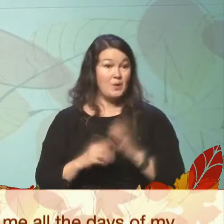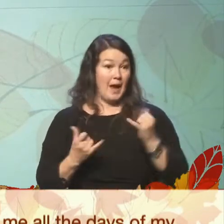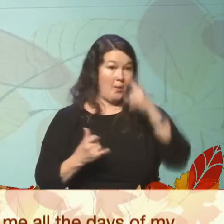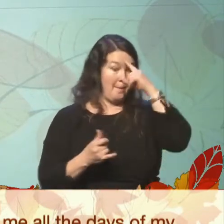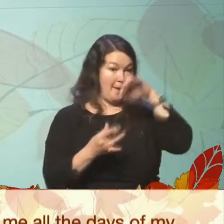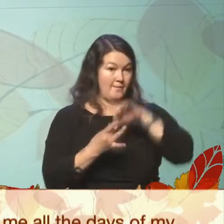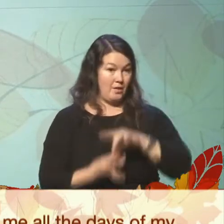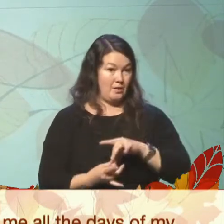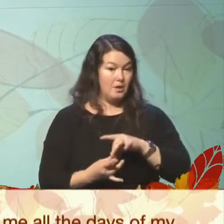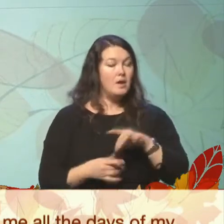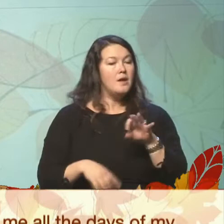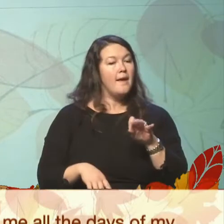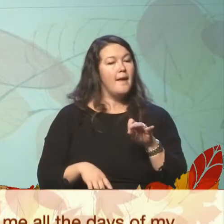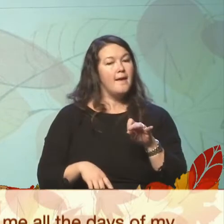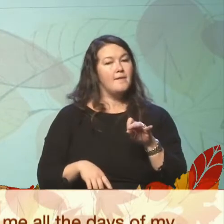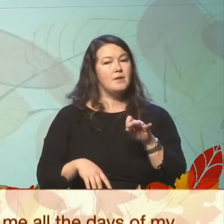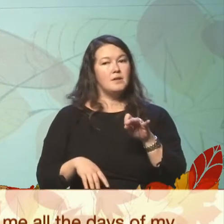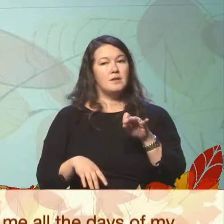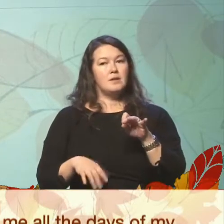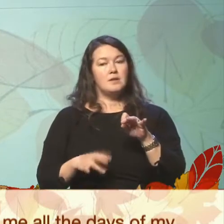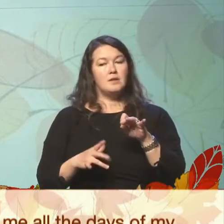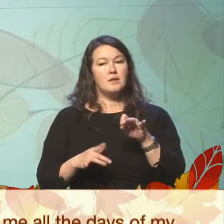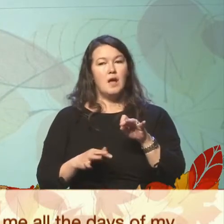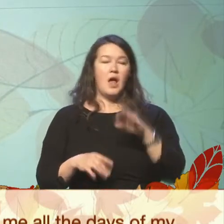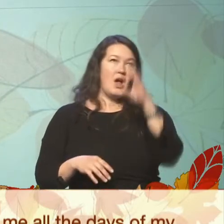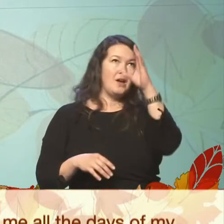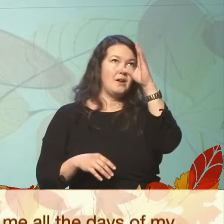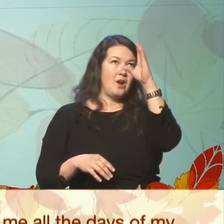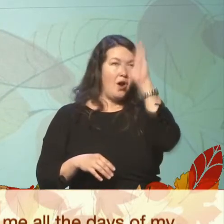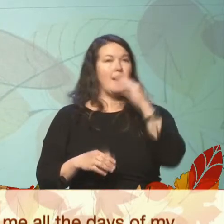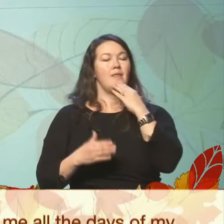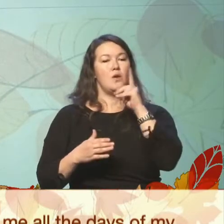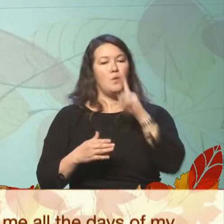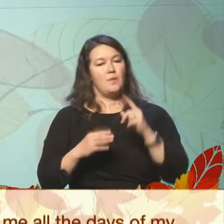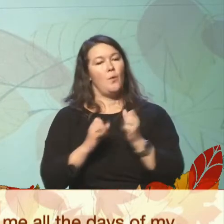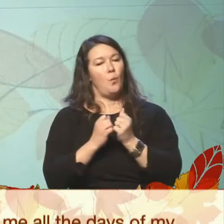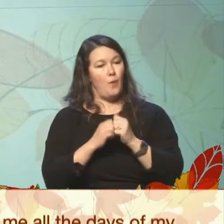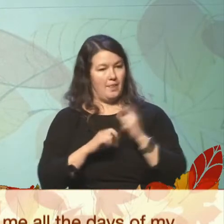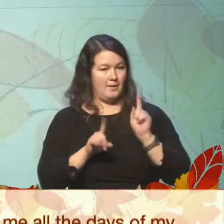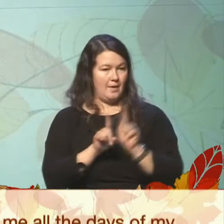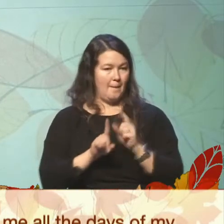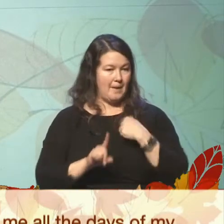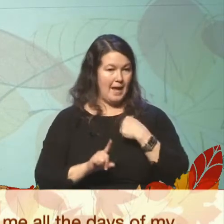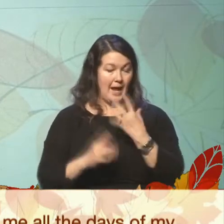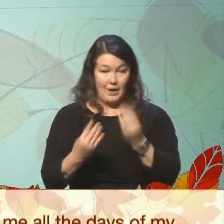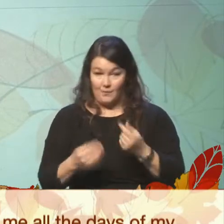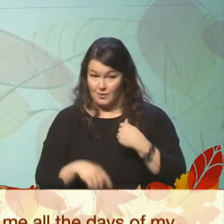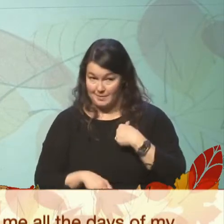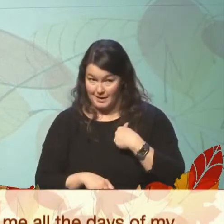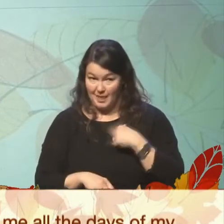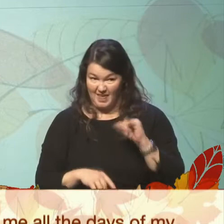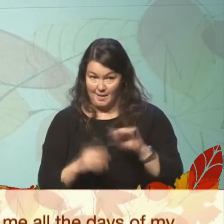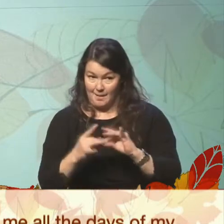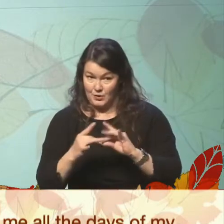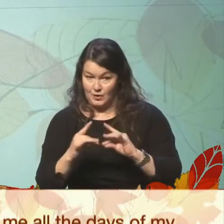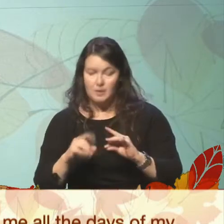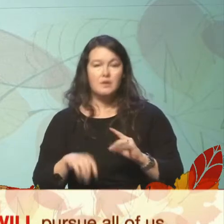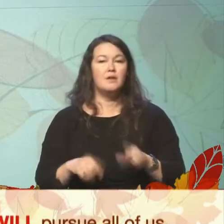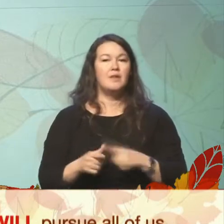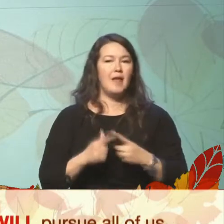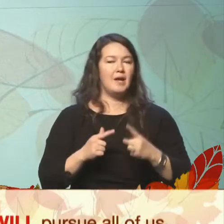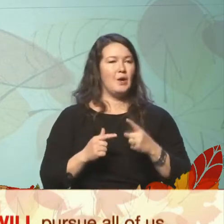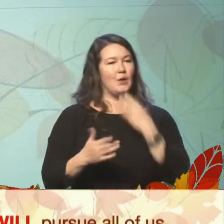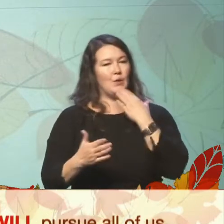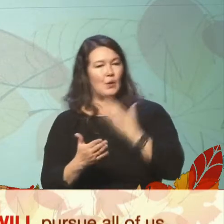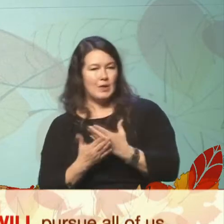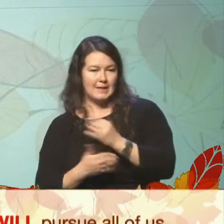the mantra is, God, thank you for being with me and comforting me, then the mindfulness is that goodness and